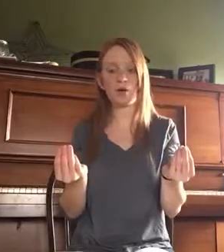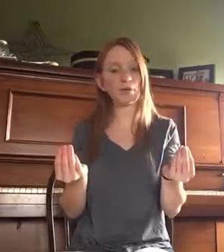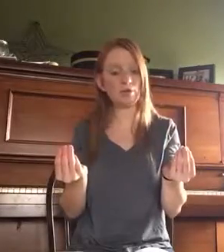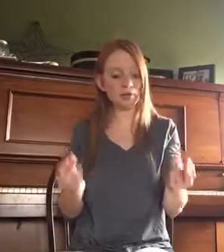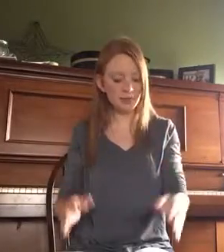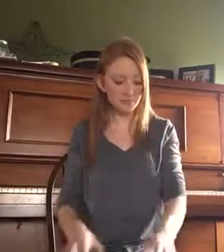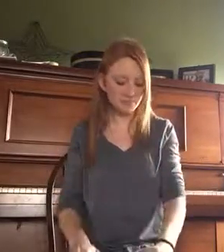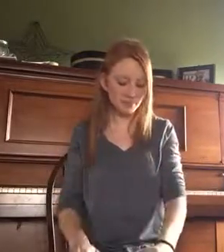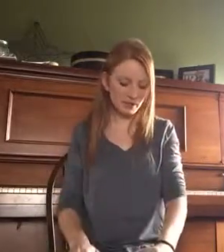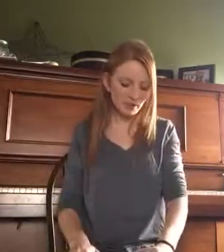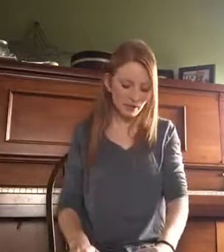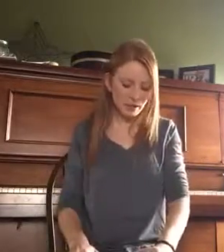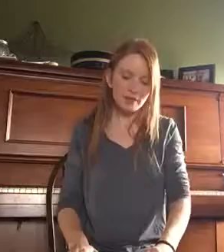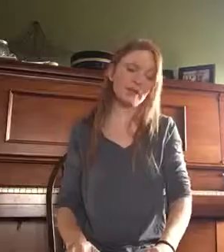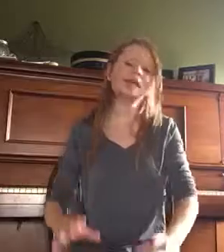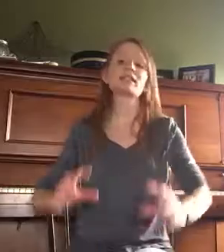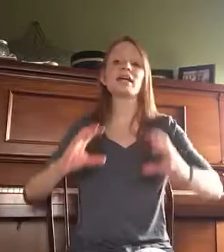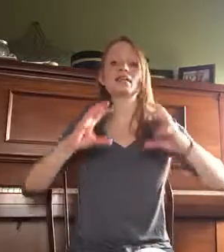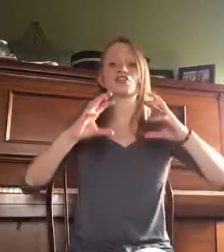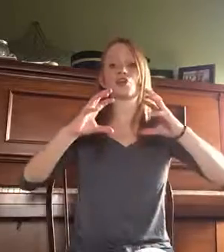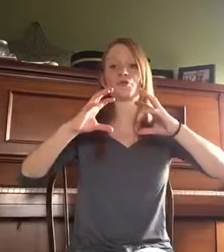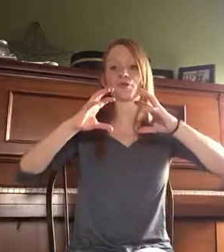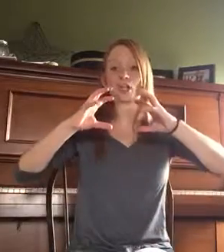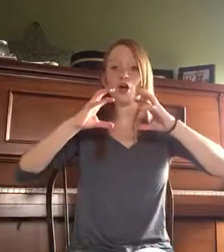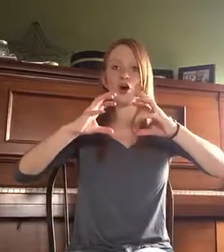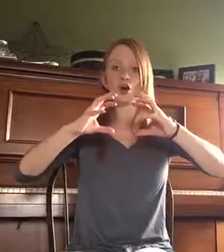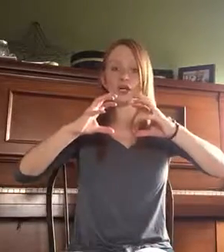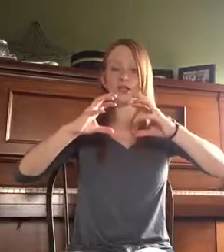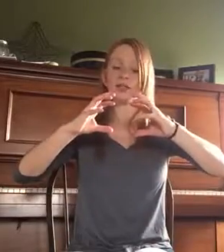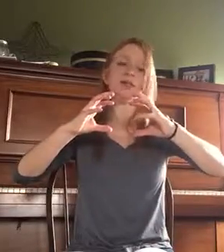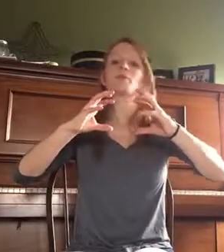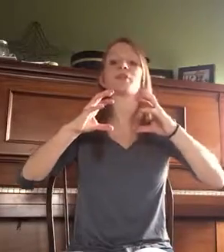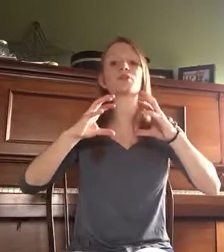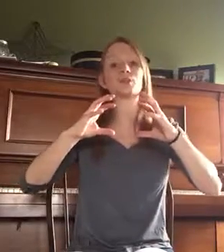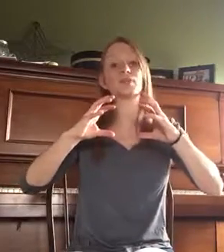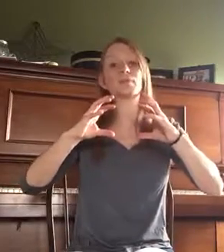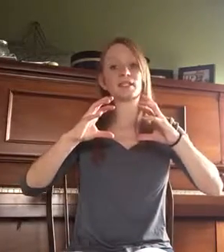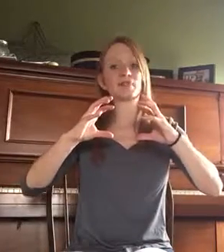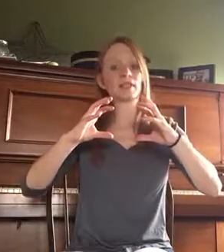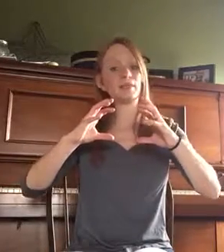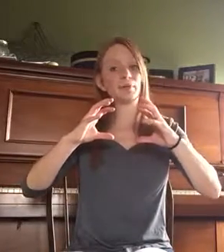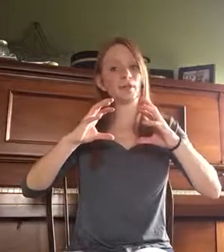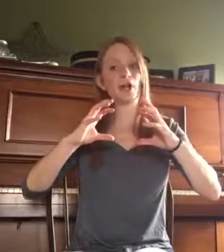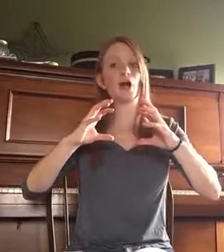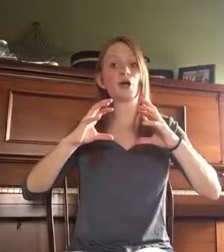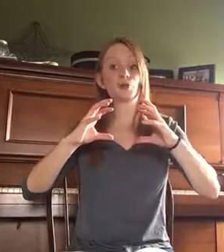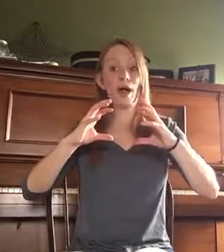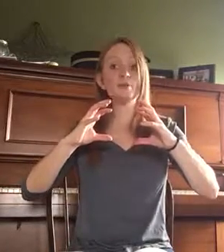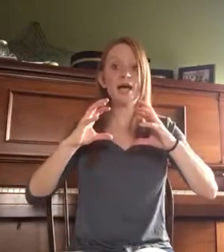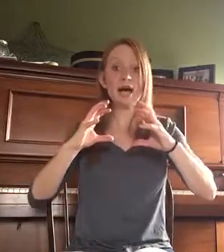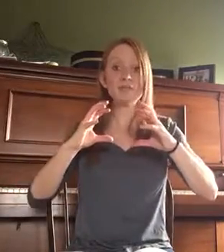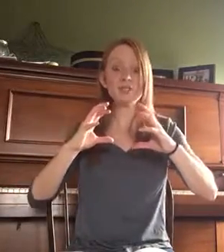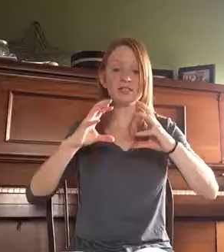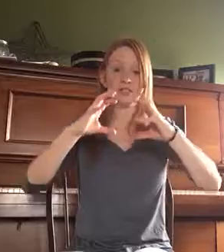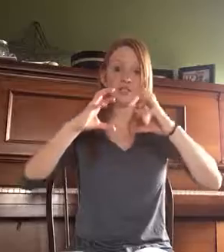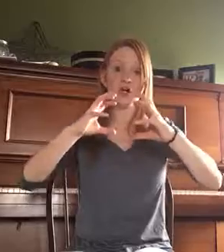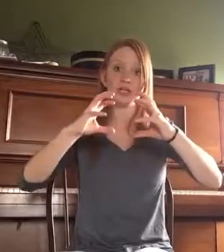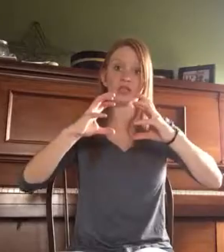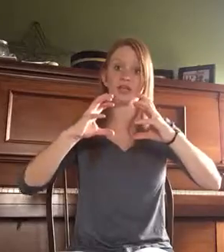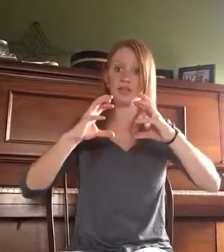one already. The next sign they show for like hard, but this would specifically be a round object that's hard, like they